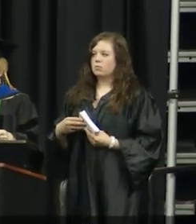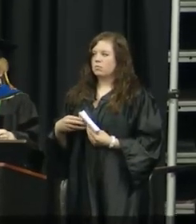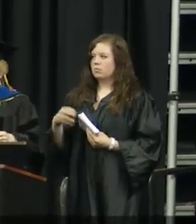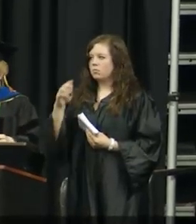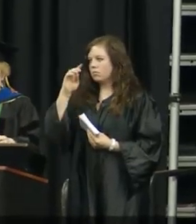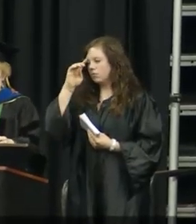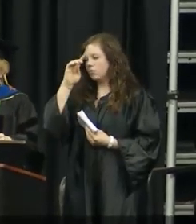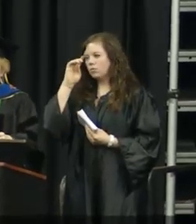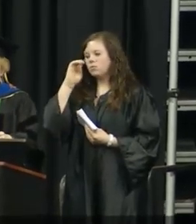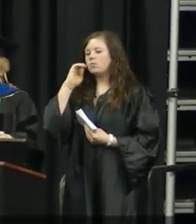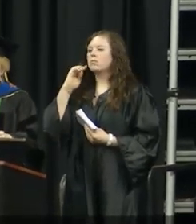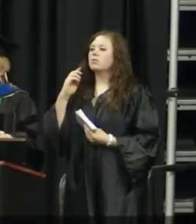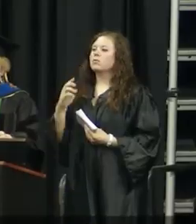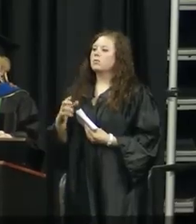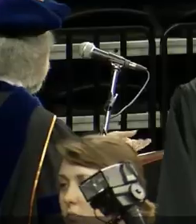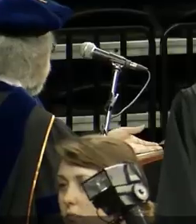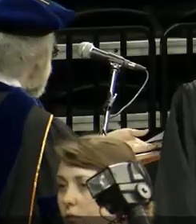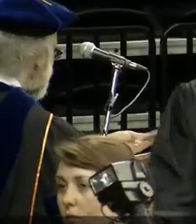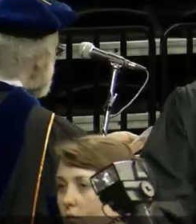Glenn Thronson.